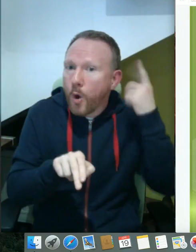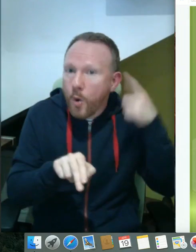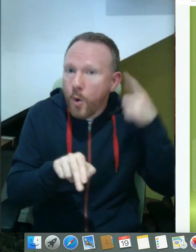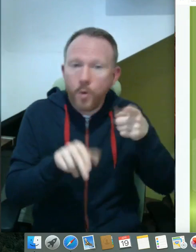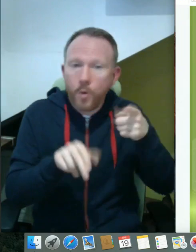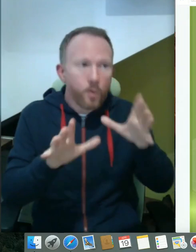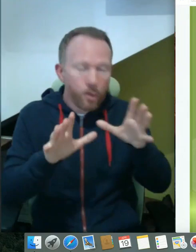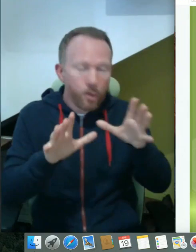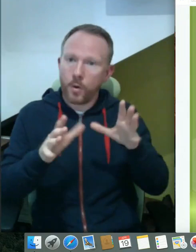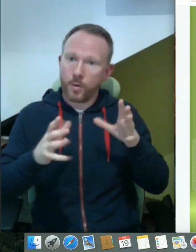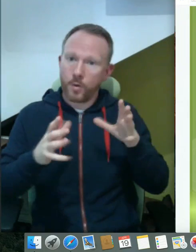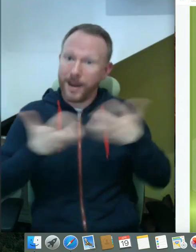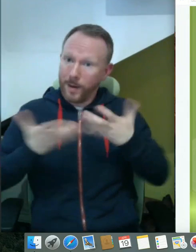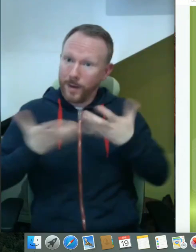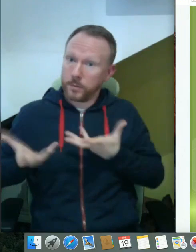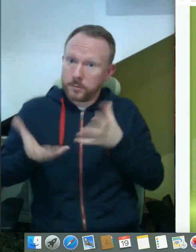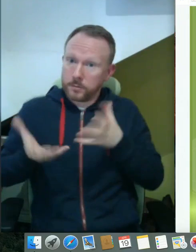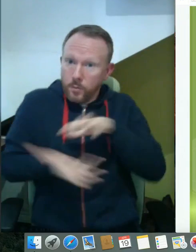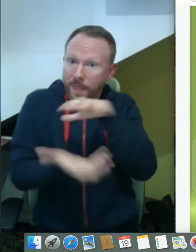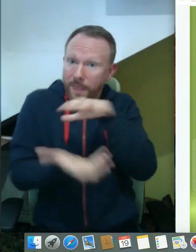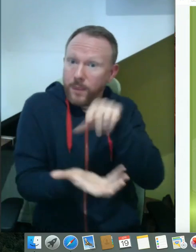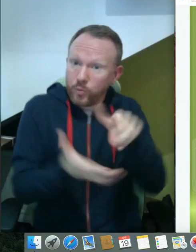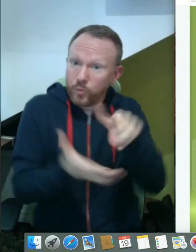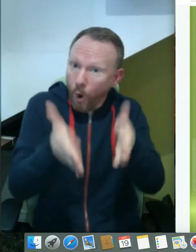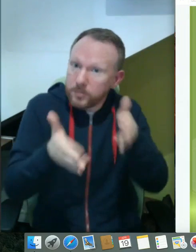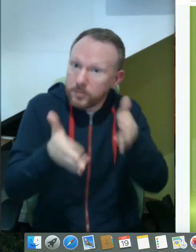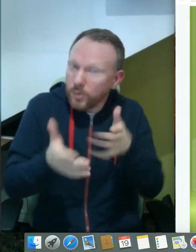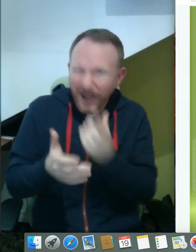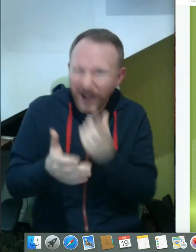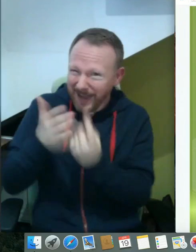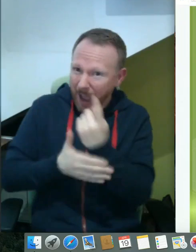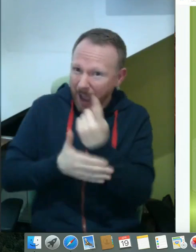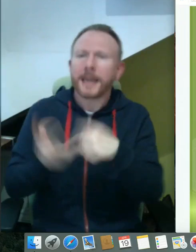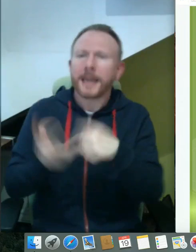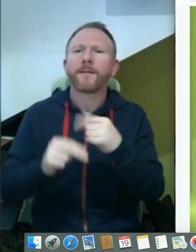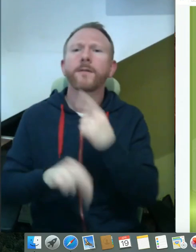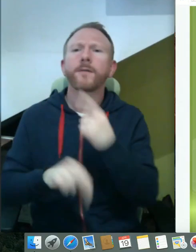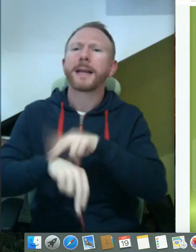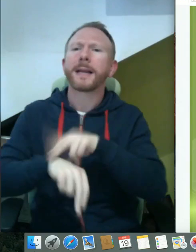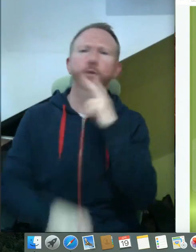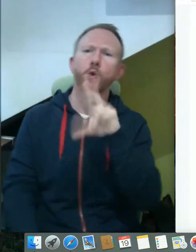query things if you're told that certain things aren't possible.